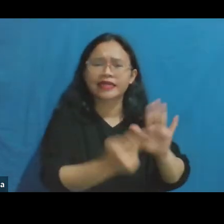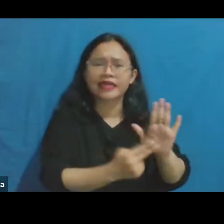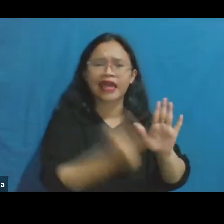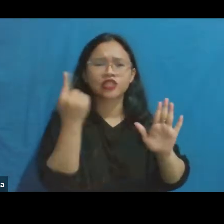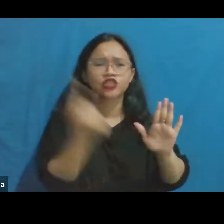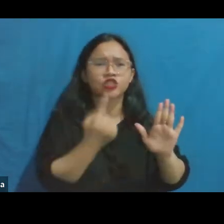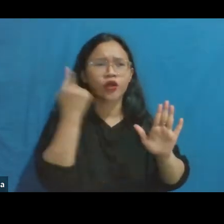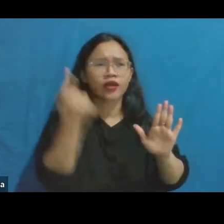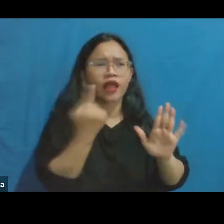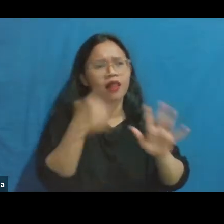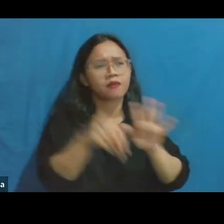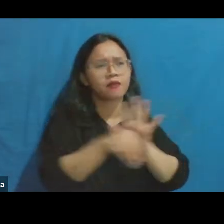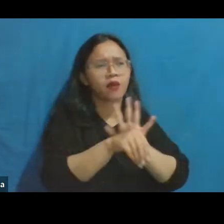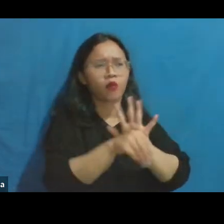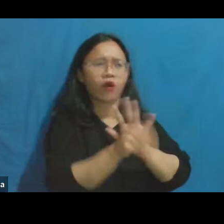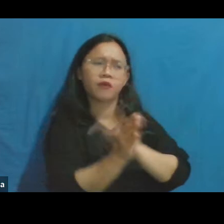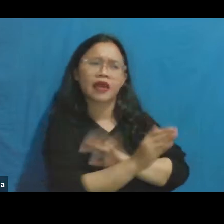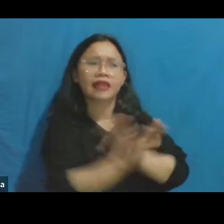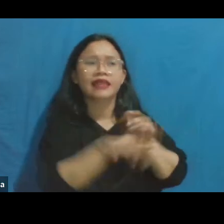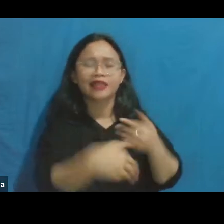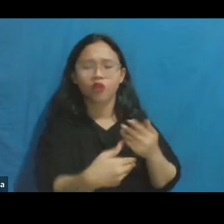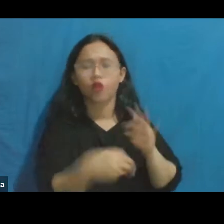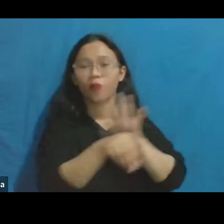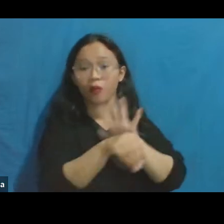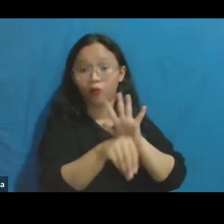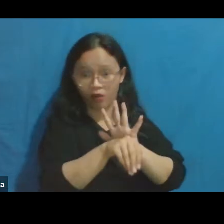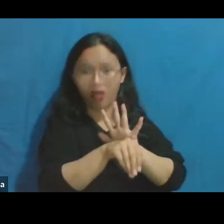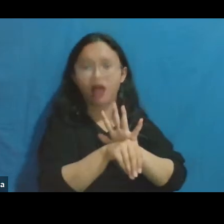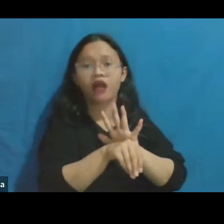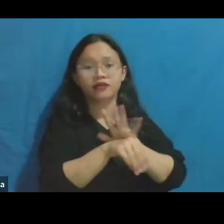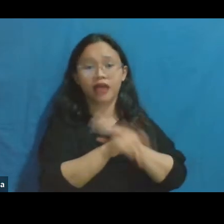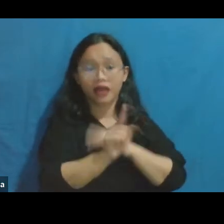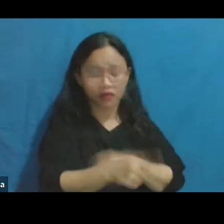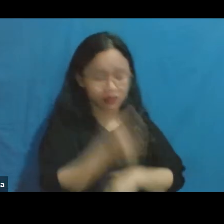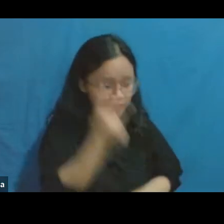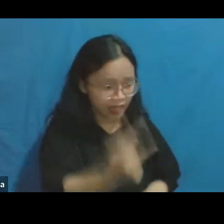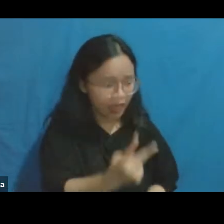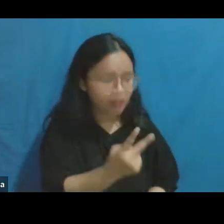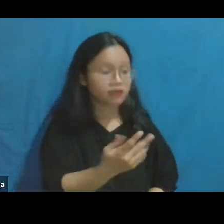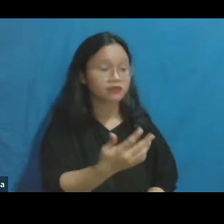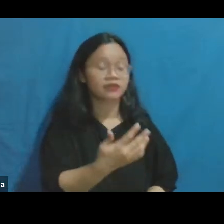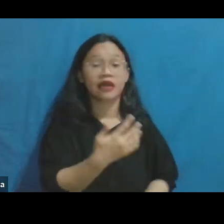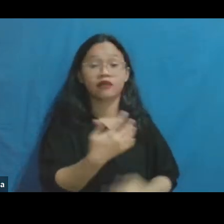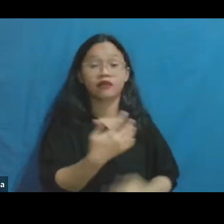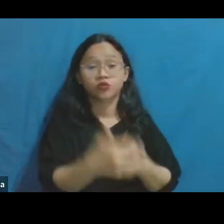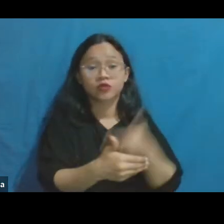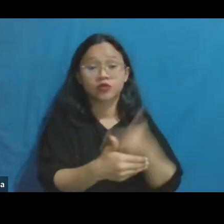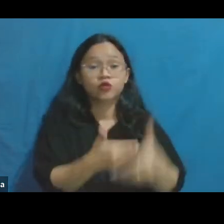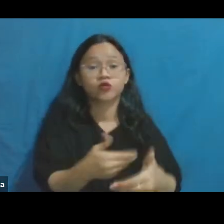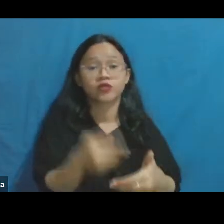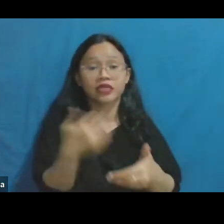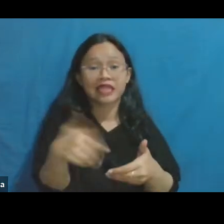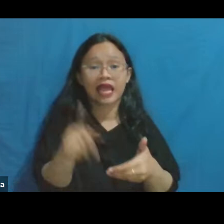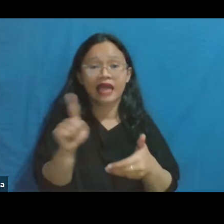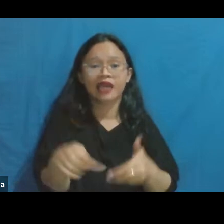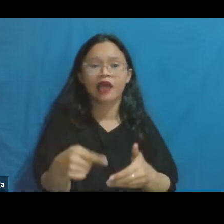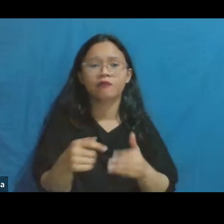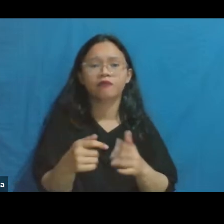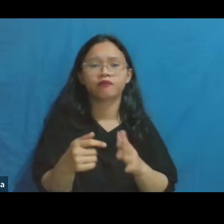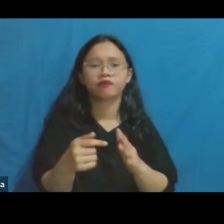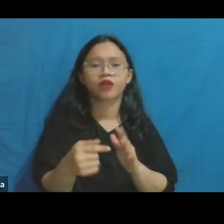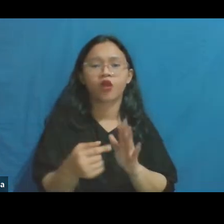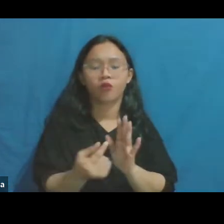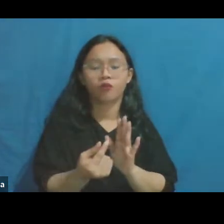for West Papua. And lately, after the revision of special autonomy